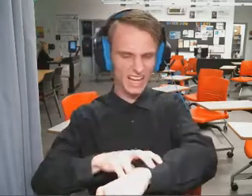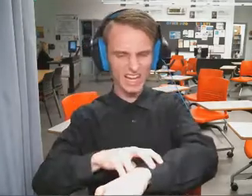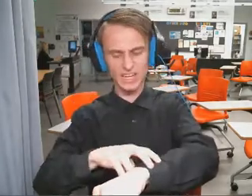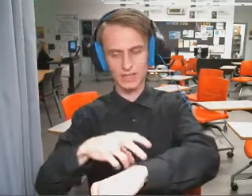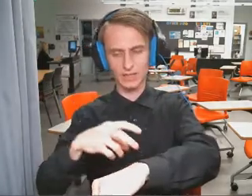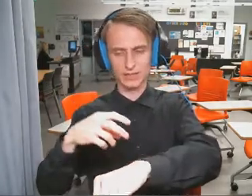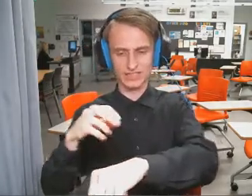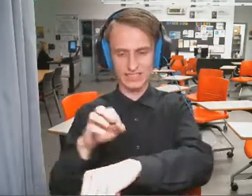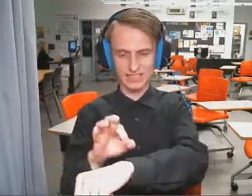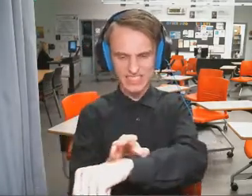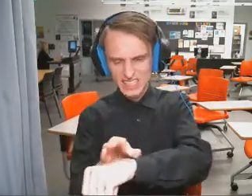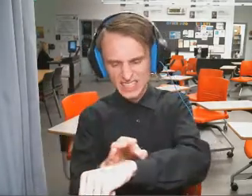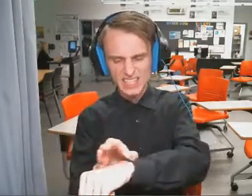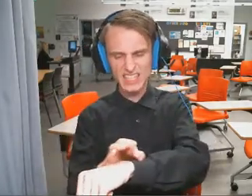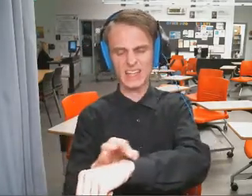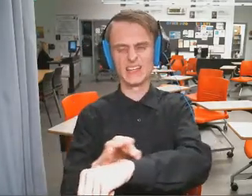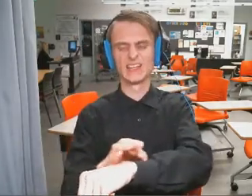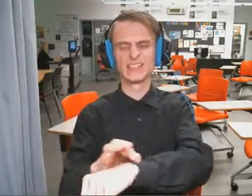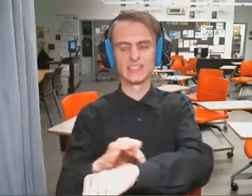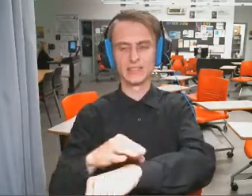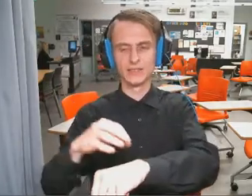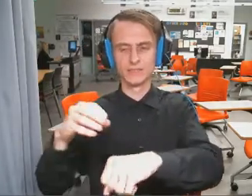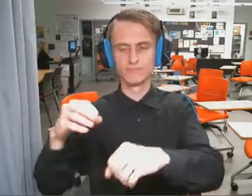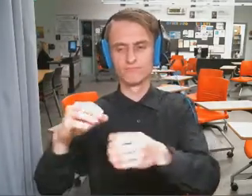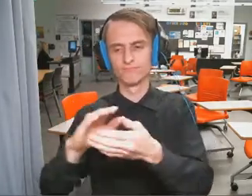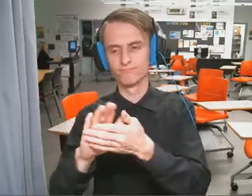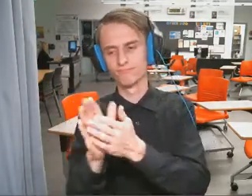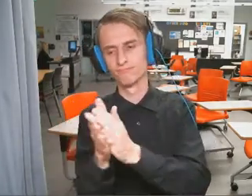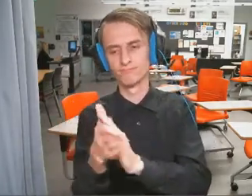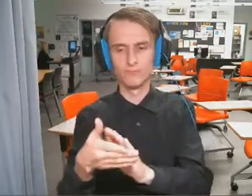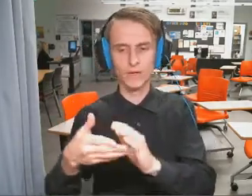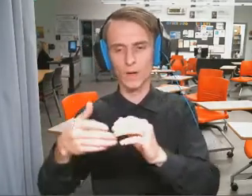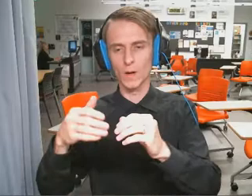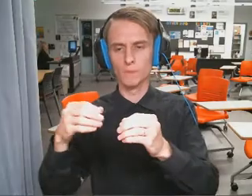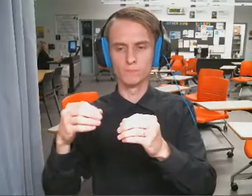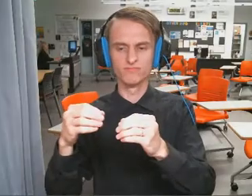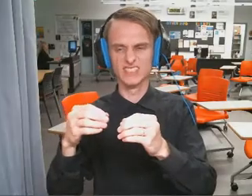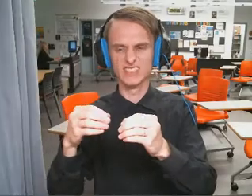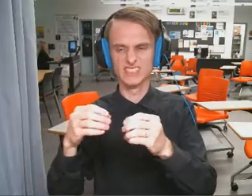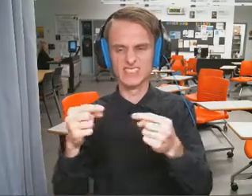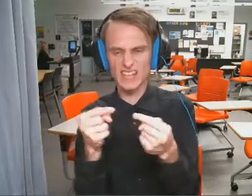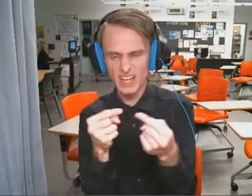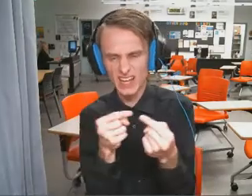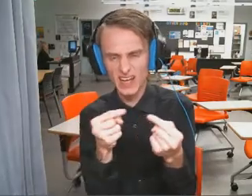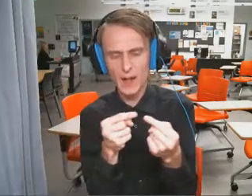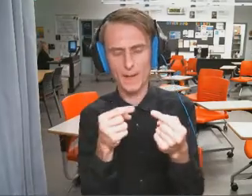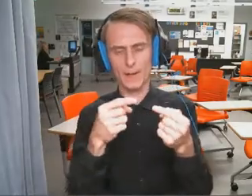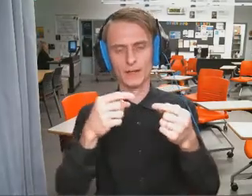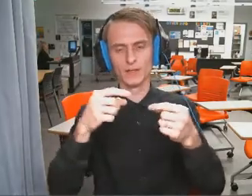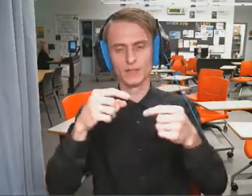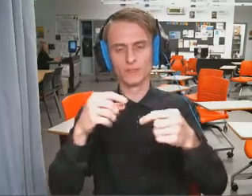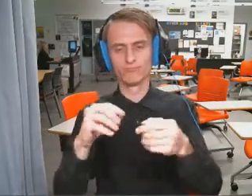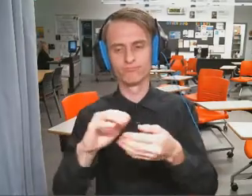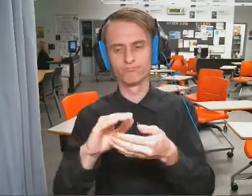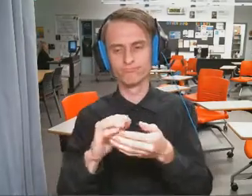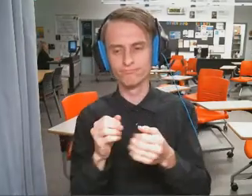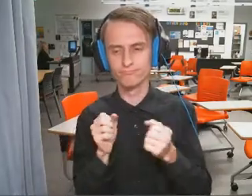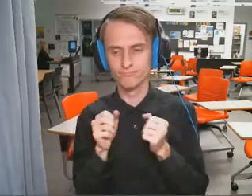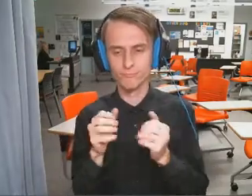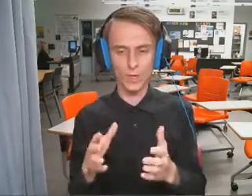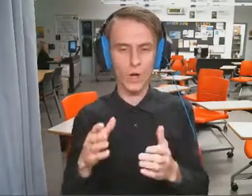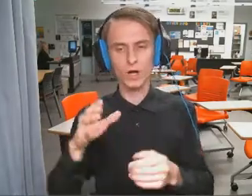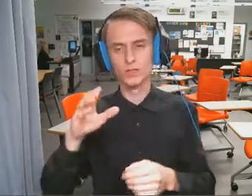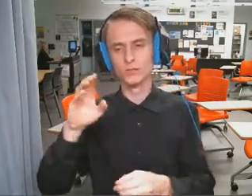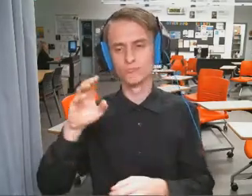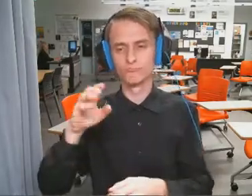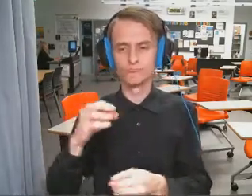and you cause a lot of trauma to the skin and cause bleeding underneath. So